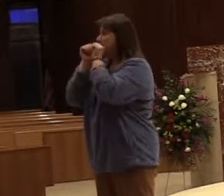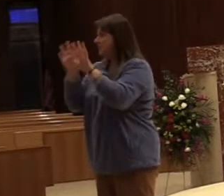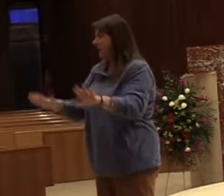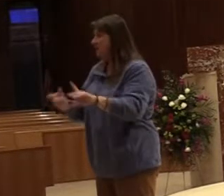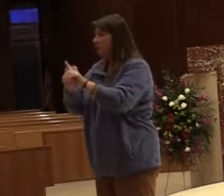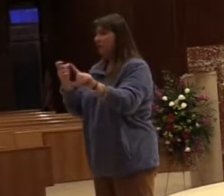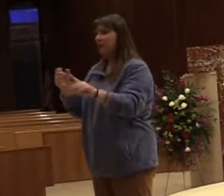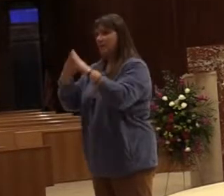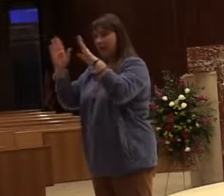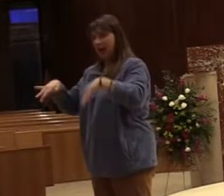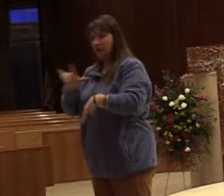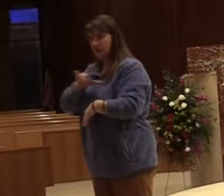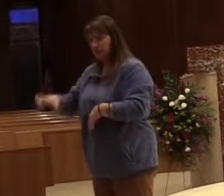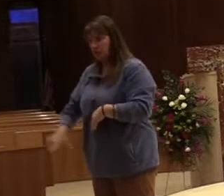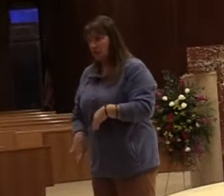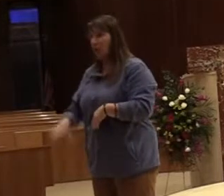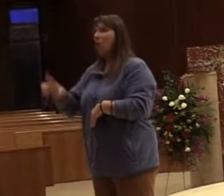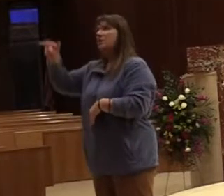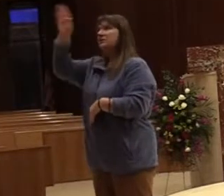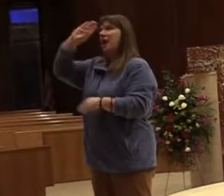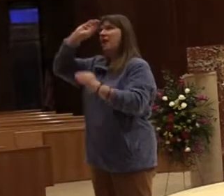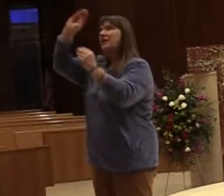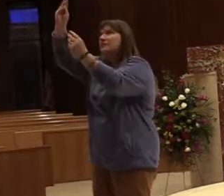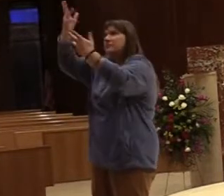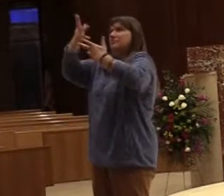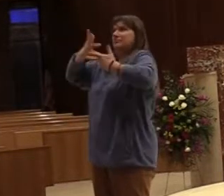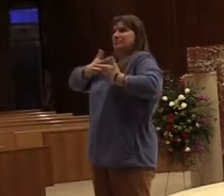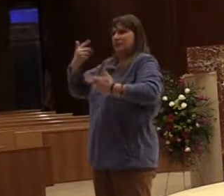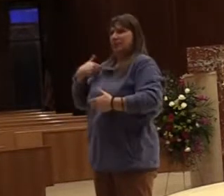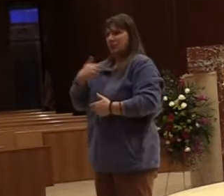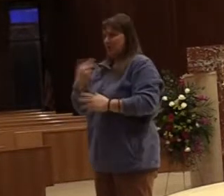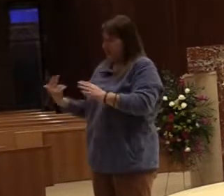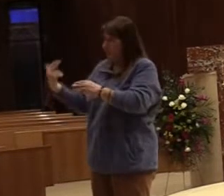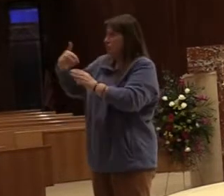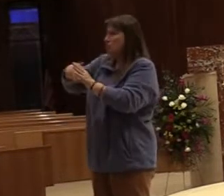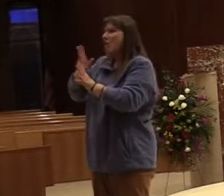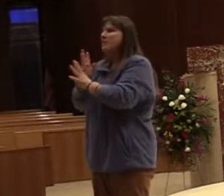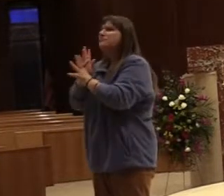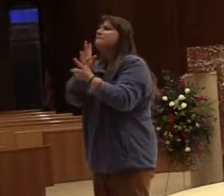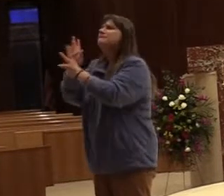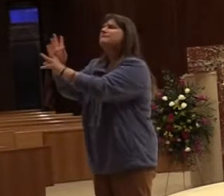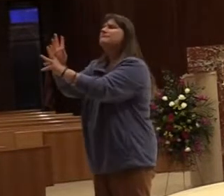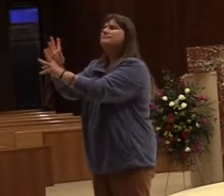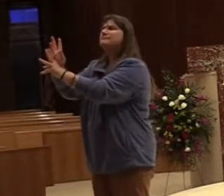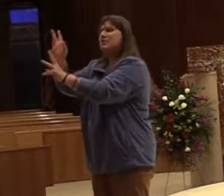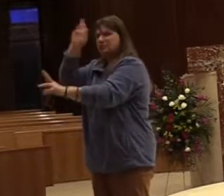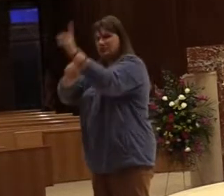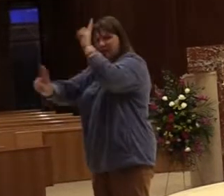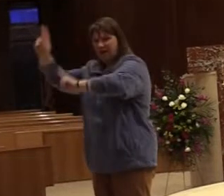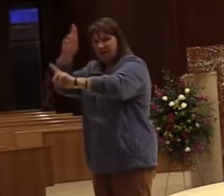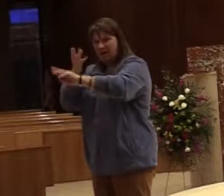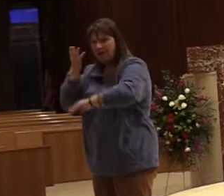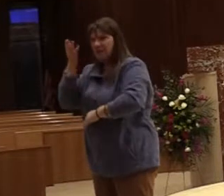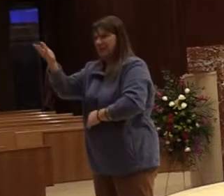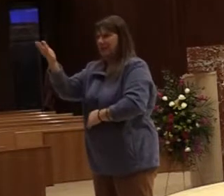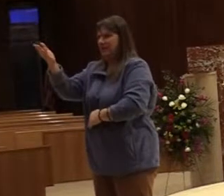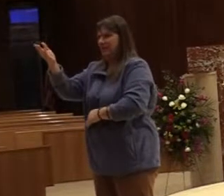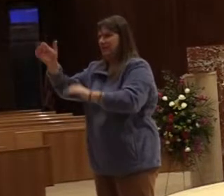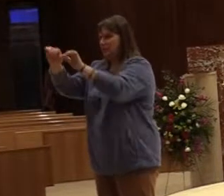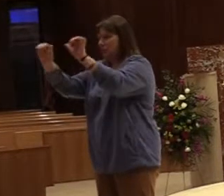God and has enlightened us. Join in procession with leafy branches up to the horns of the